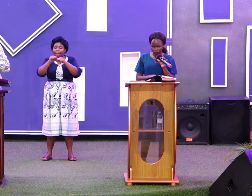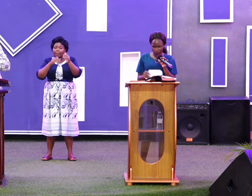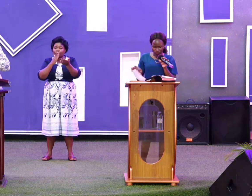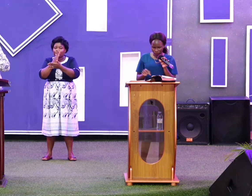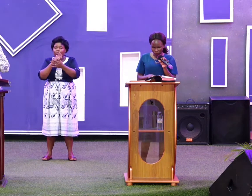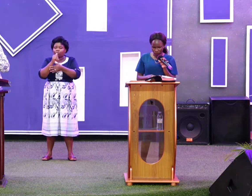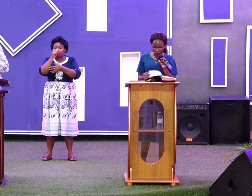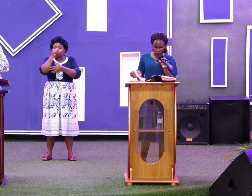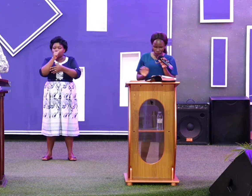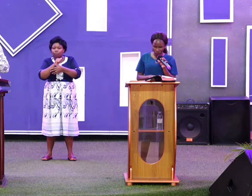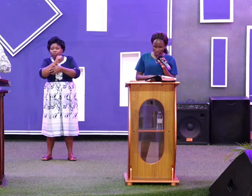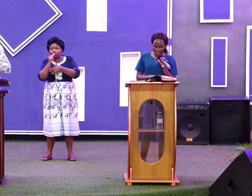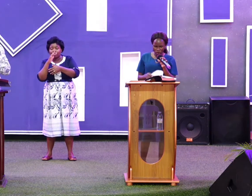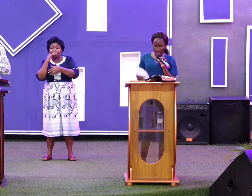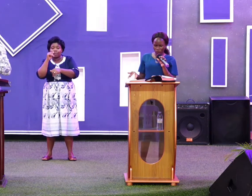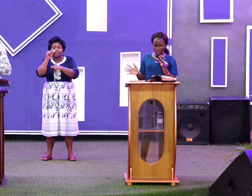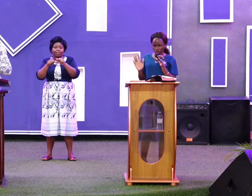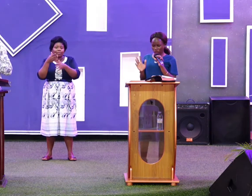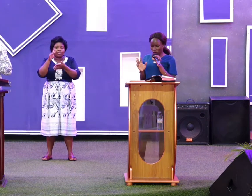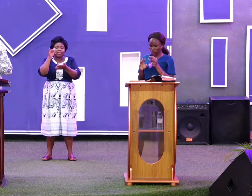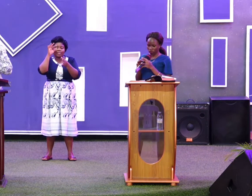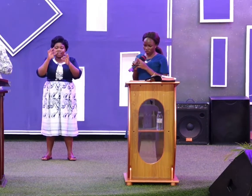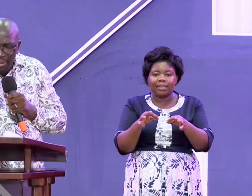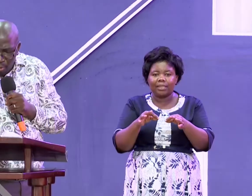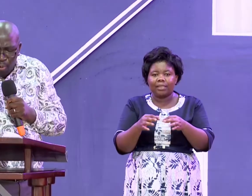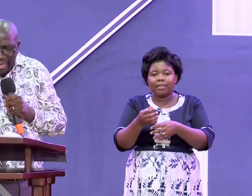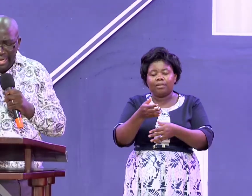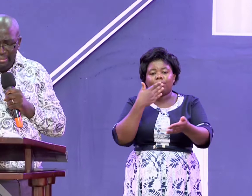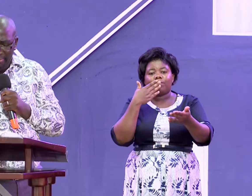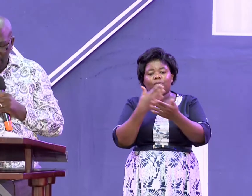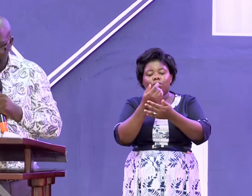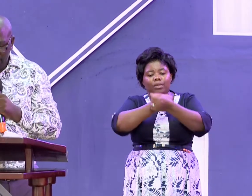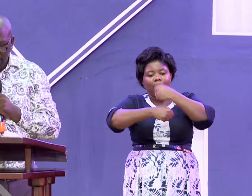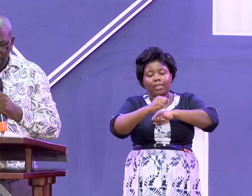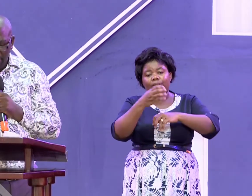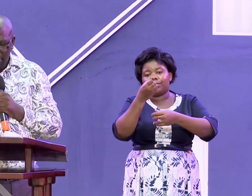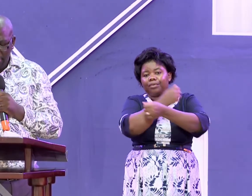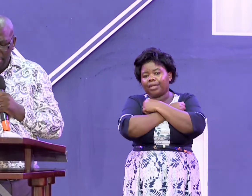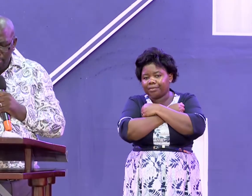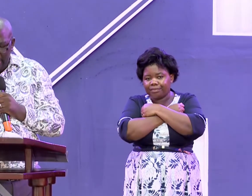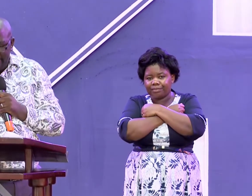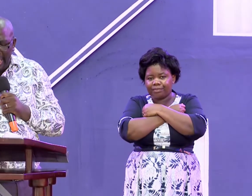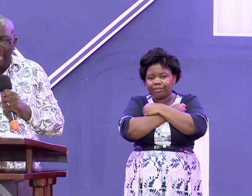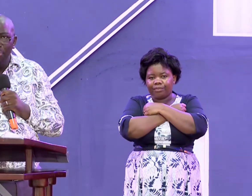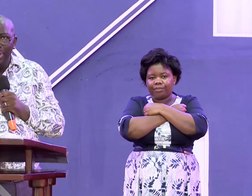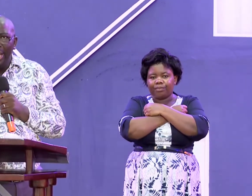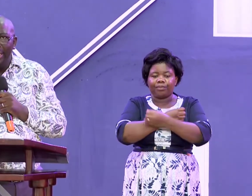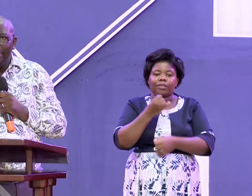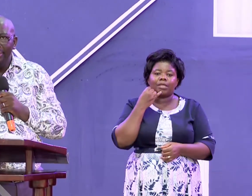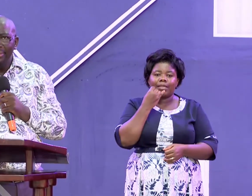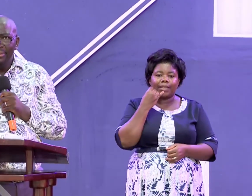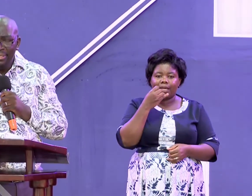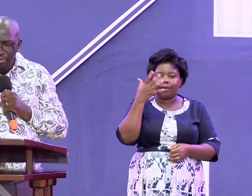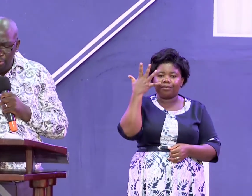It talks about these things. Eyogera ku bintu bino. Ebikolwa ebirungi eby'okwagala. The good deeds of love. Mwe Isaya